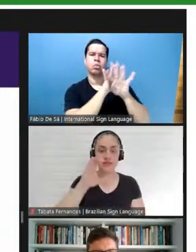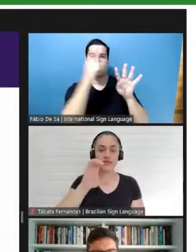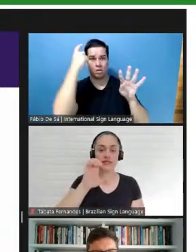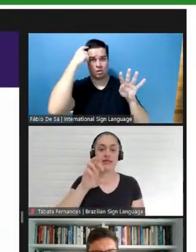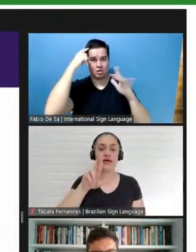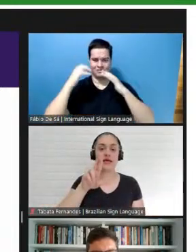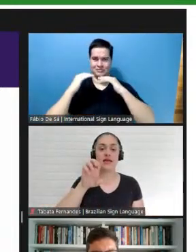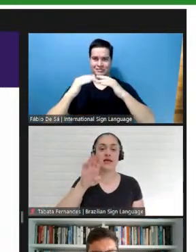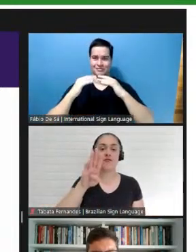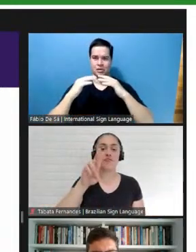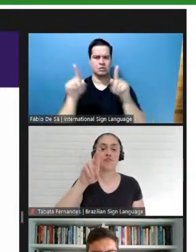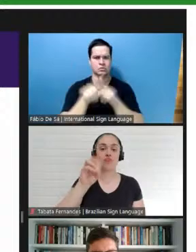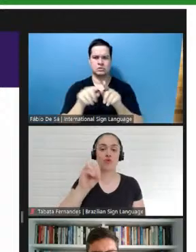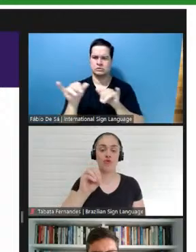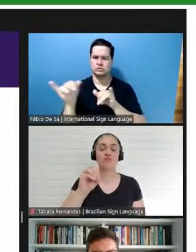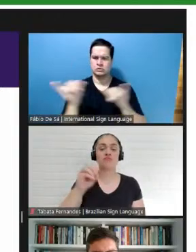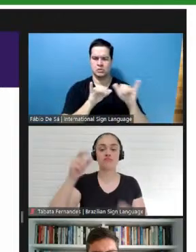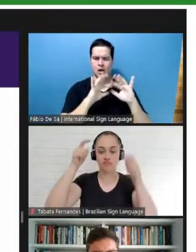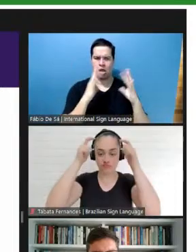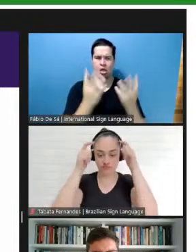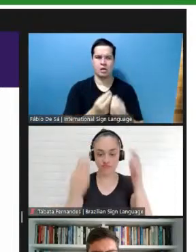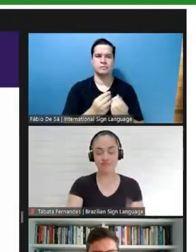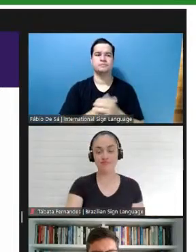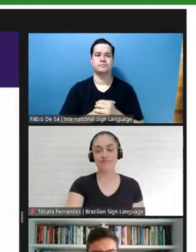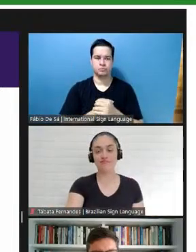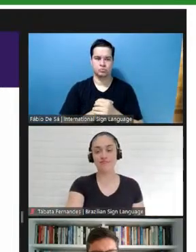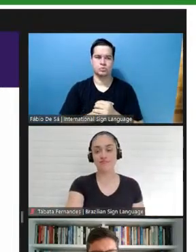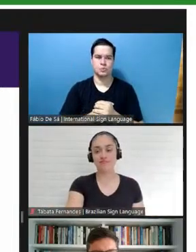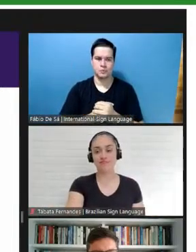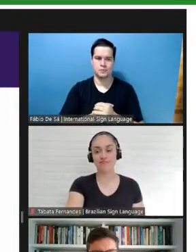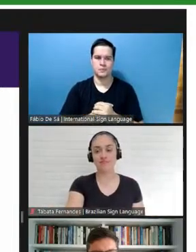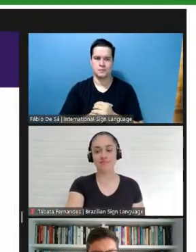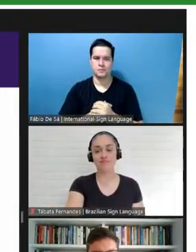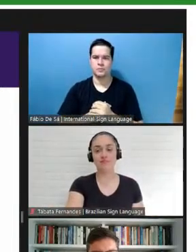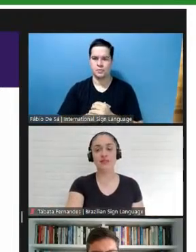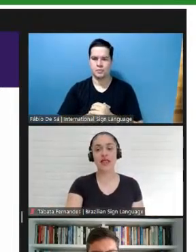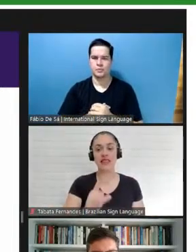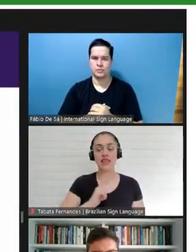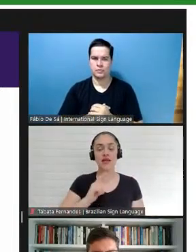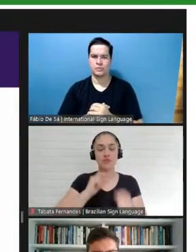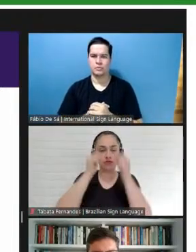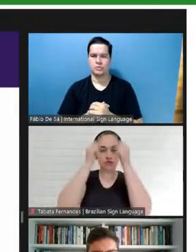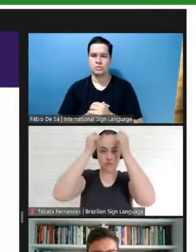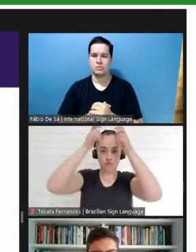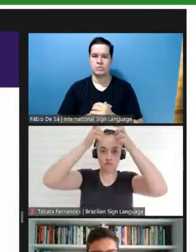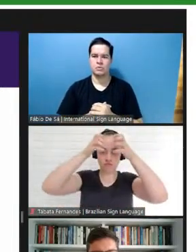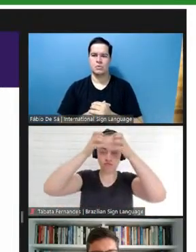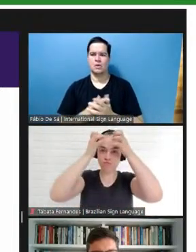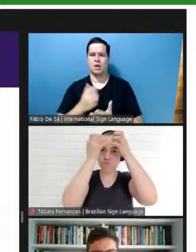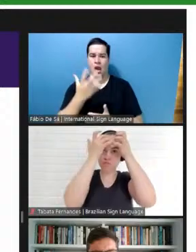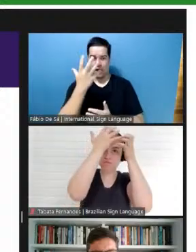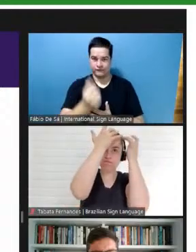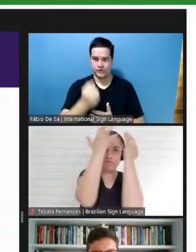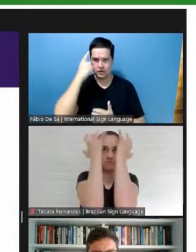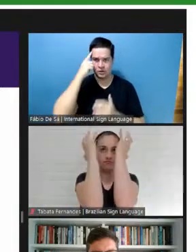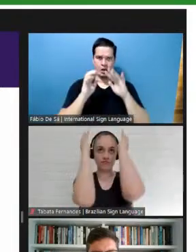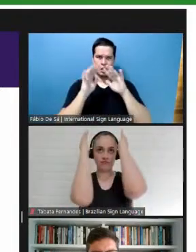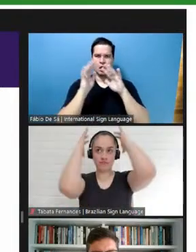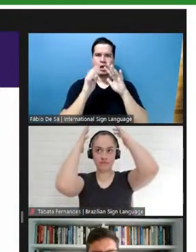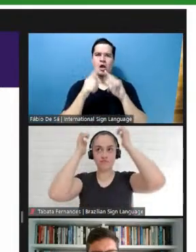is. The idea that we have these billions of neurons and that they would all be connected in the same